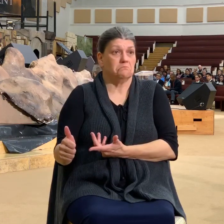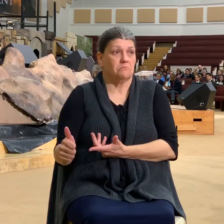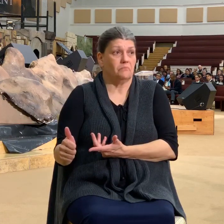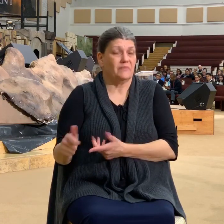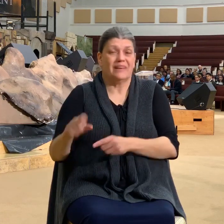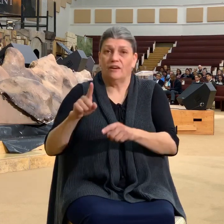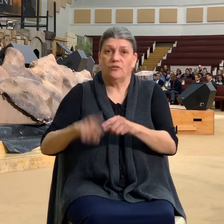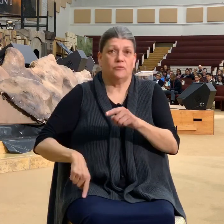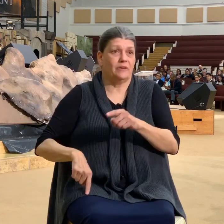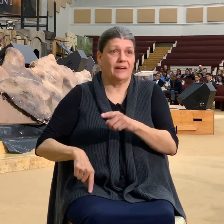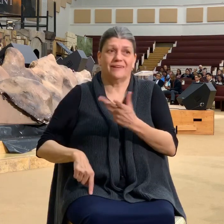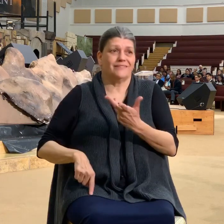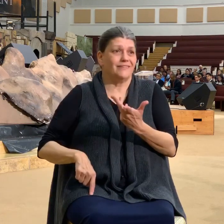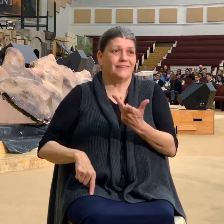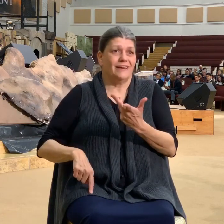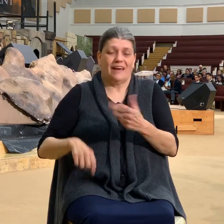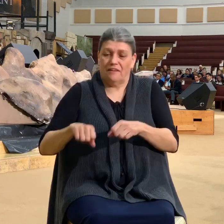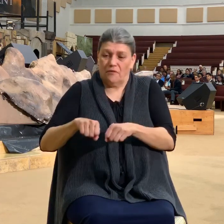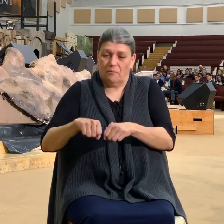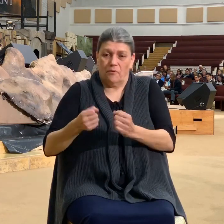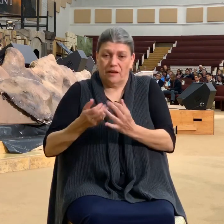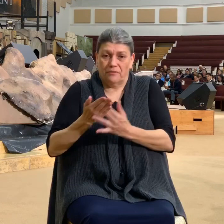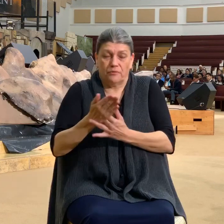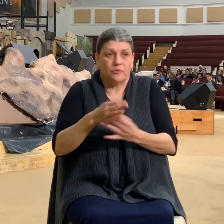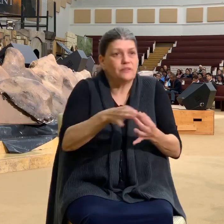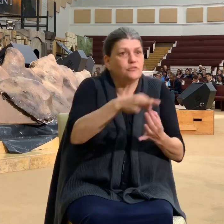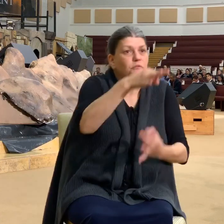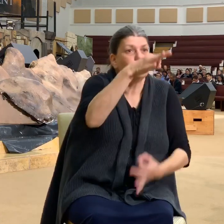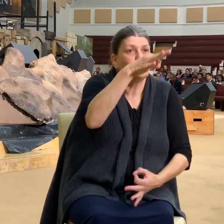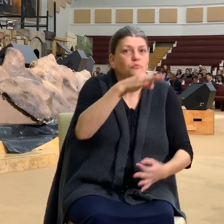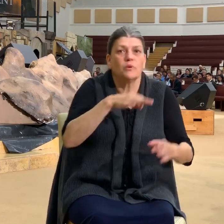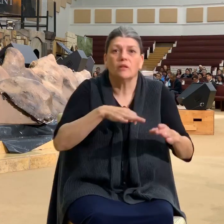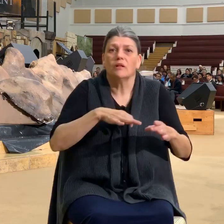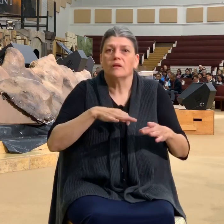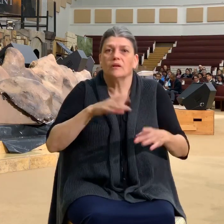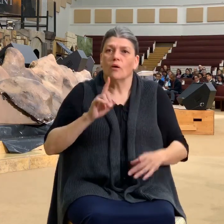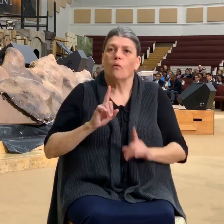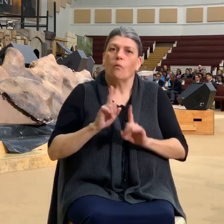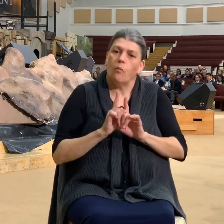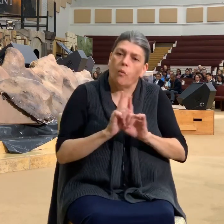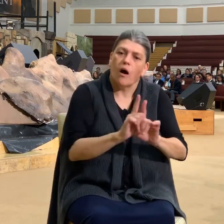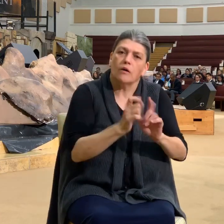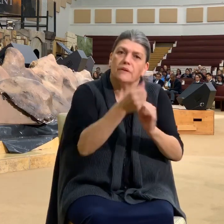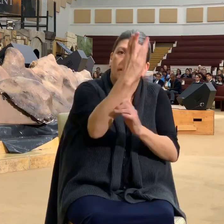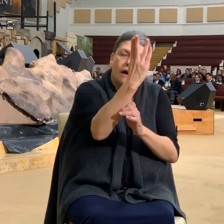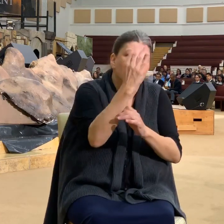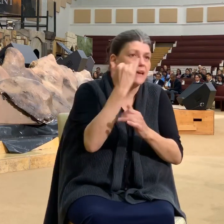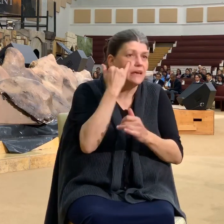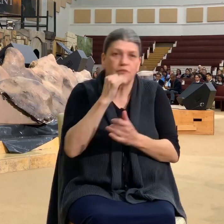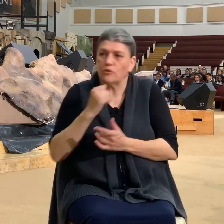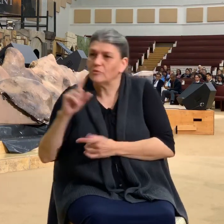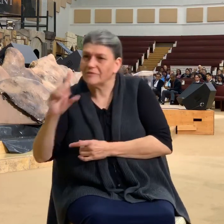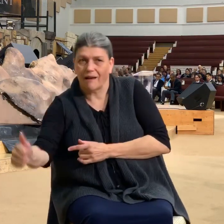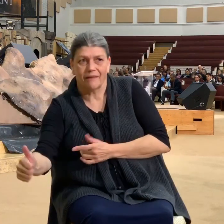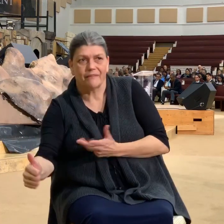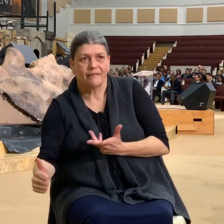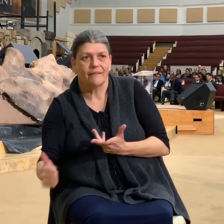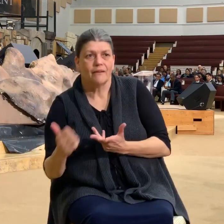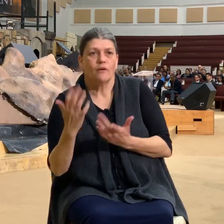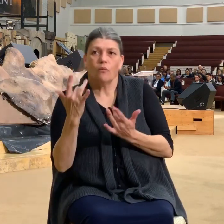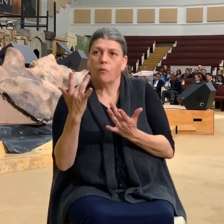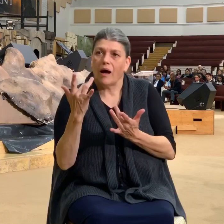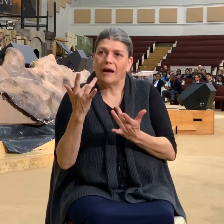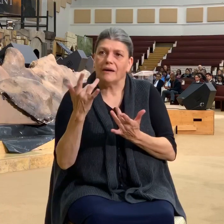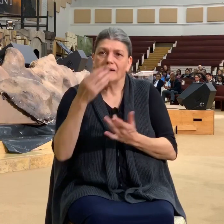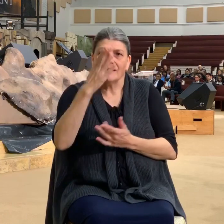You can't get a breakthrough in your spiritual walk with God if you're not tithing. Why? Because then God